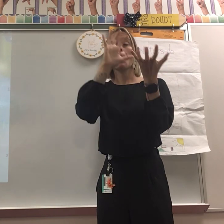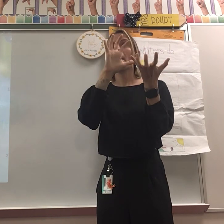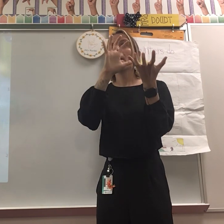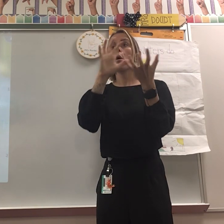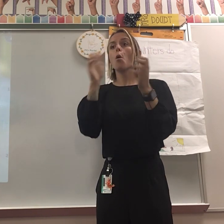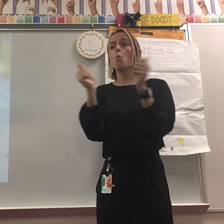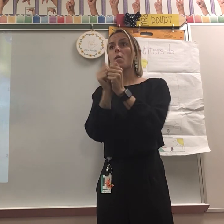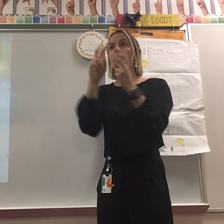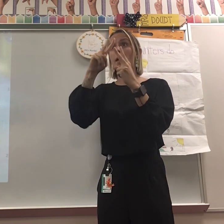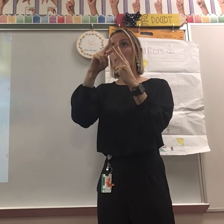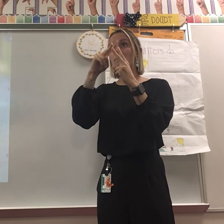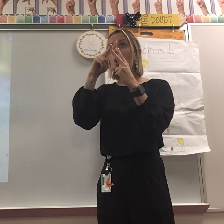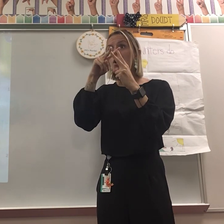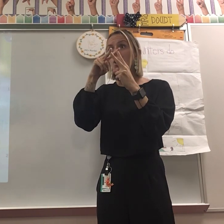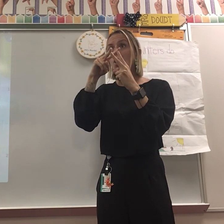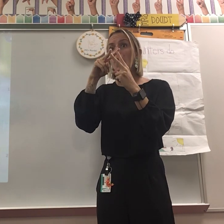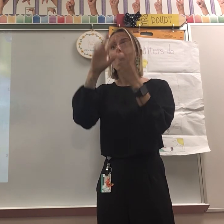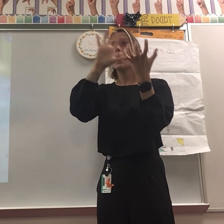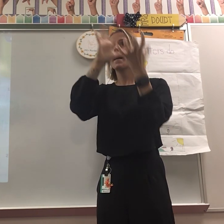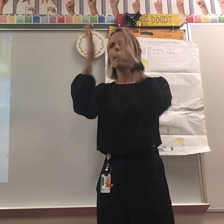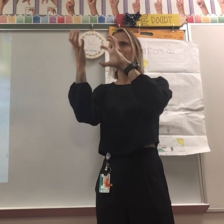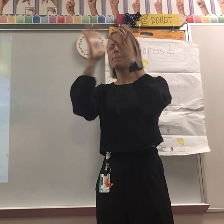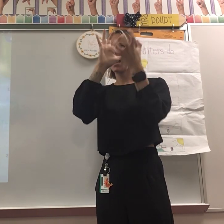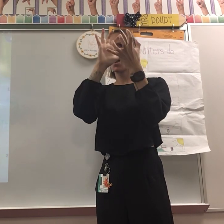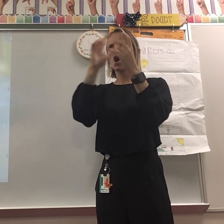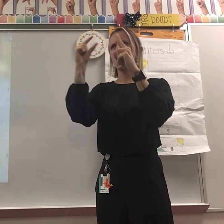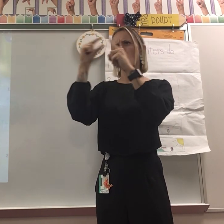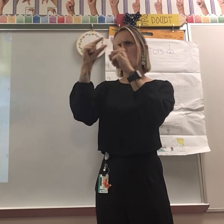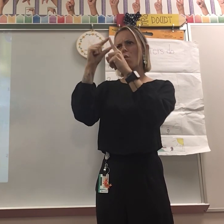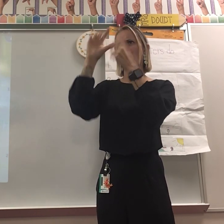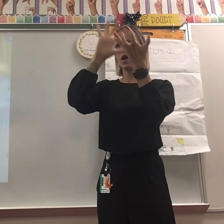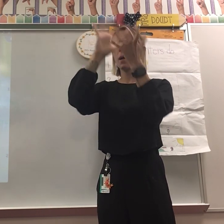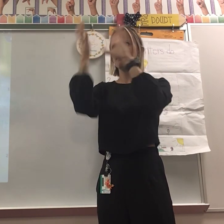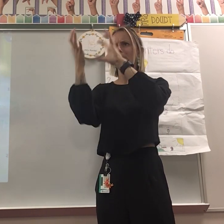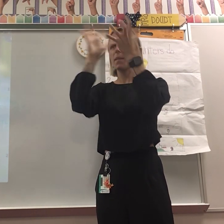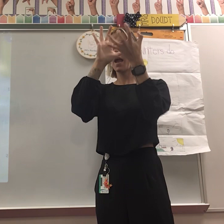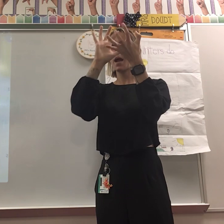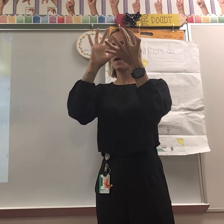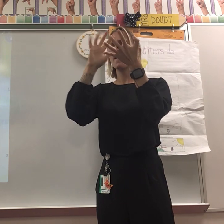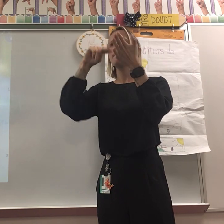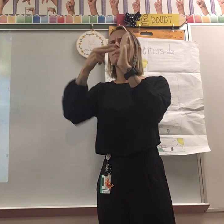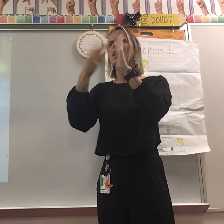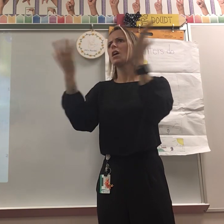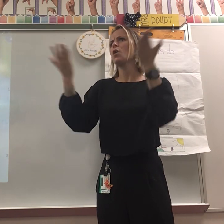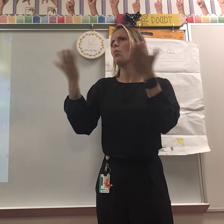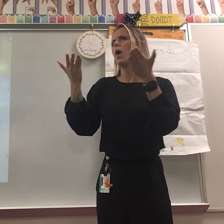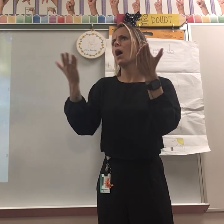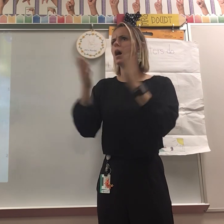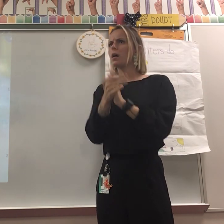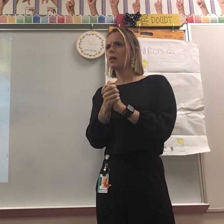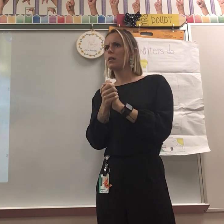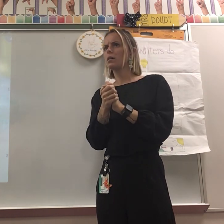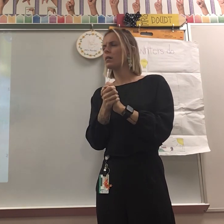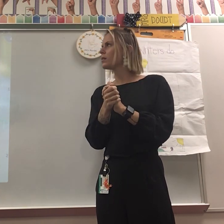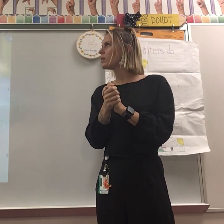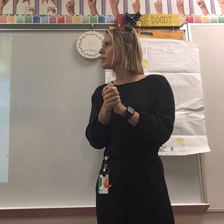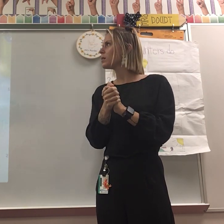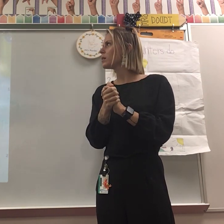this word compare mean? Raise a quiet hand. We have to know this word. We're going to see it so